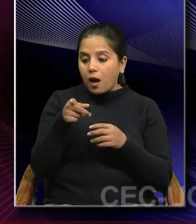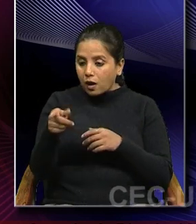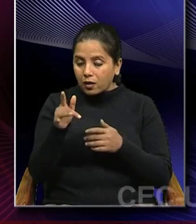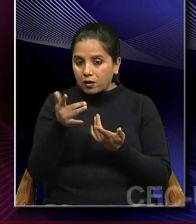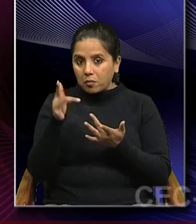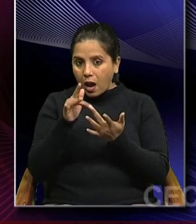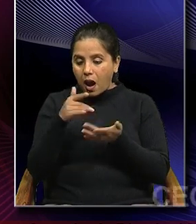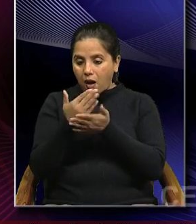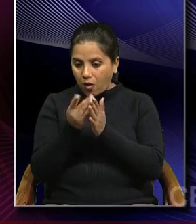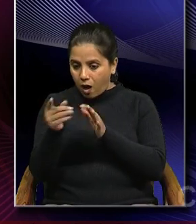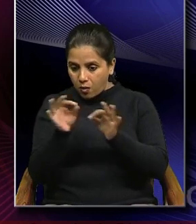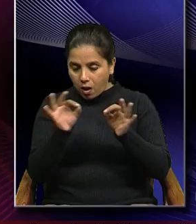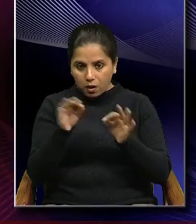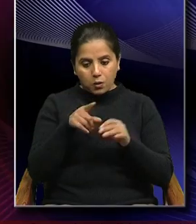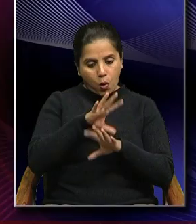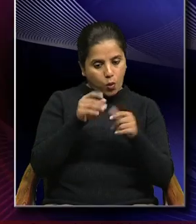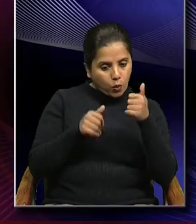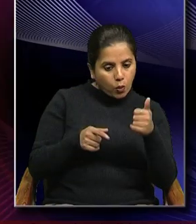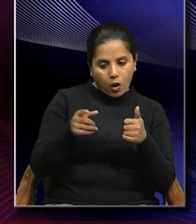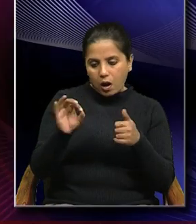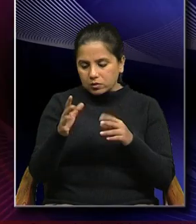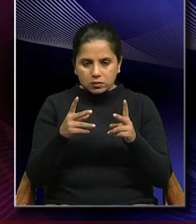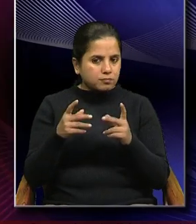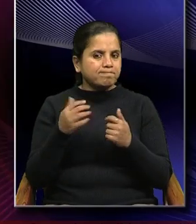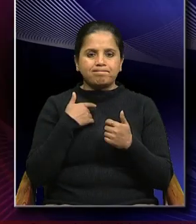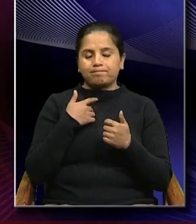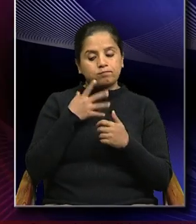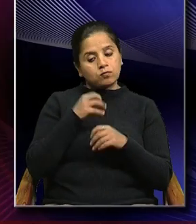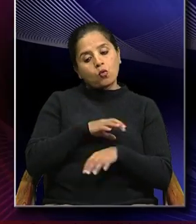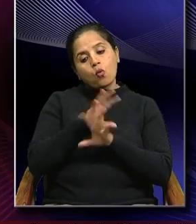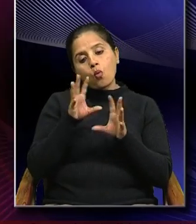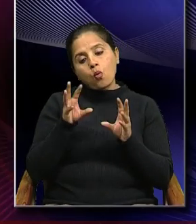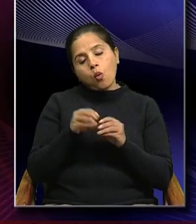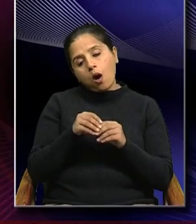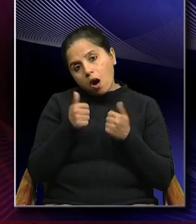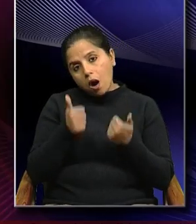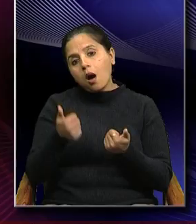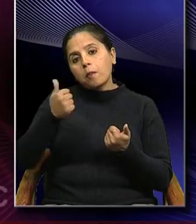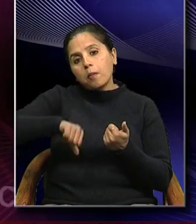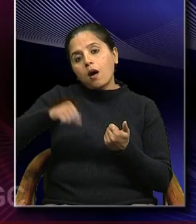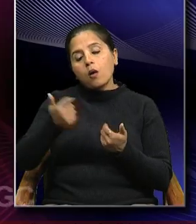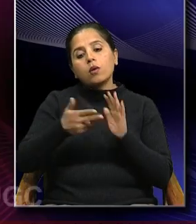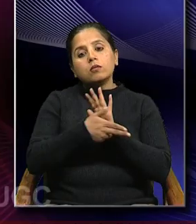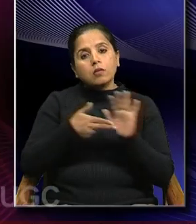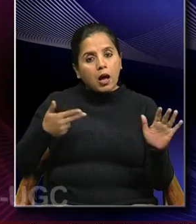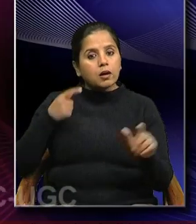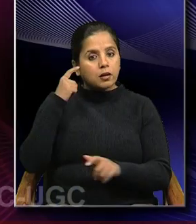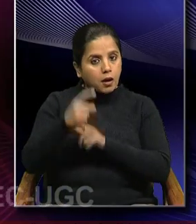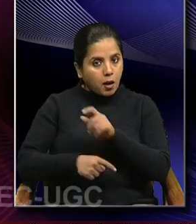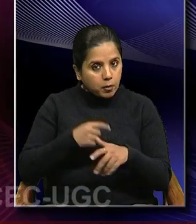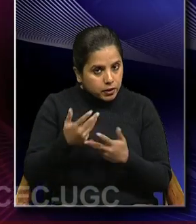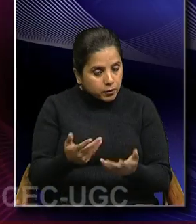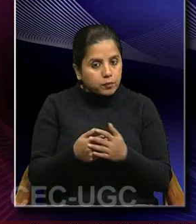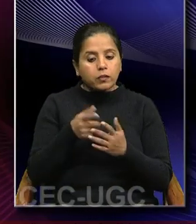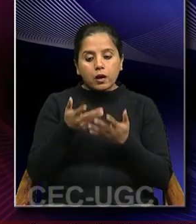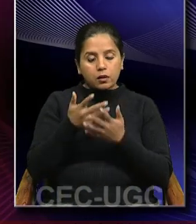than the sum of its components. So, they want the holistic idea about the brand, about the company, about